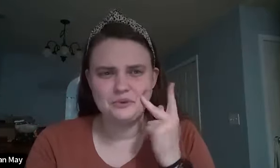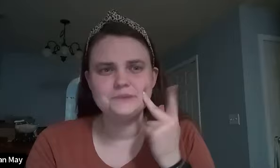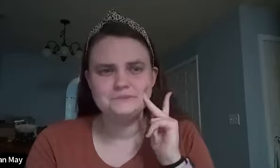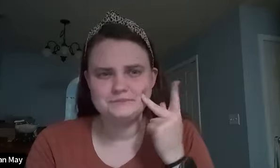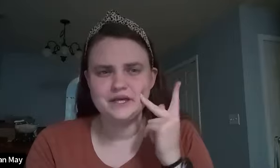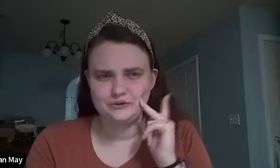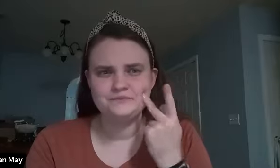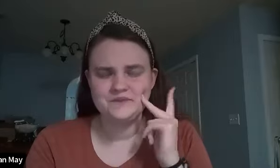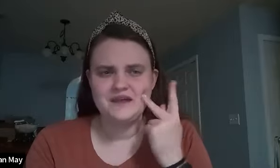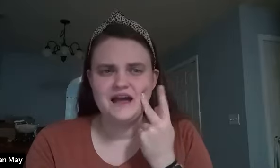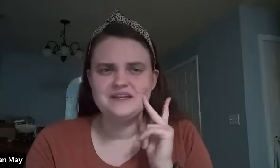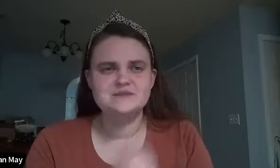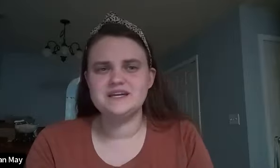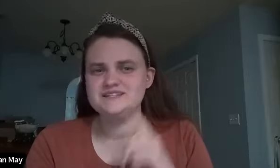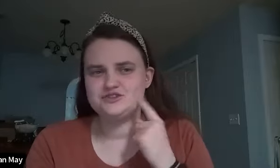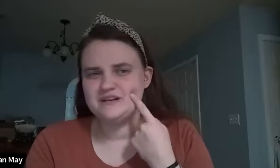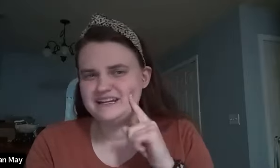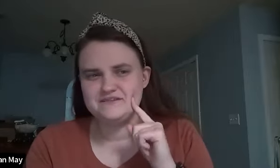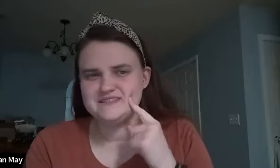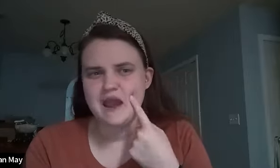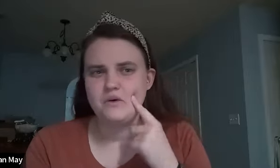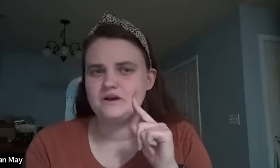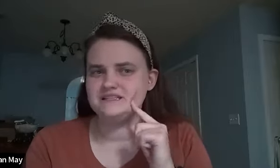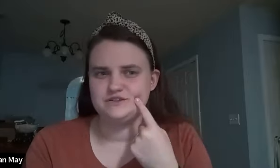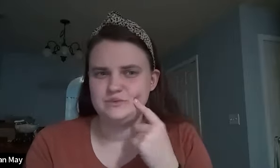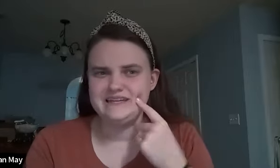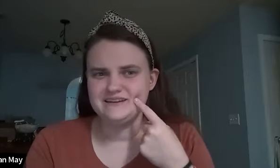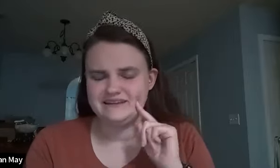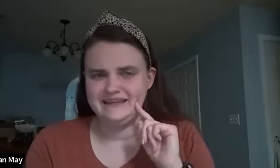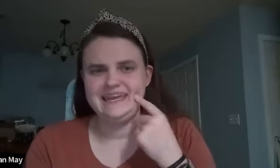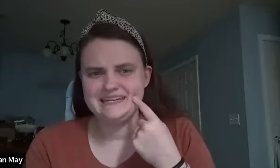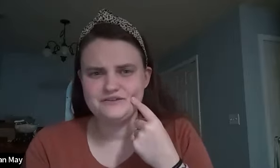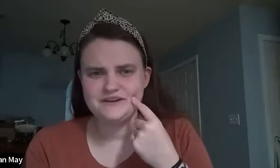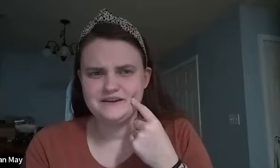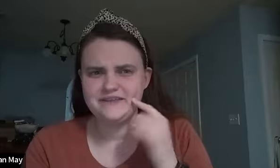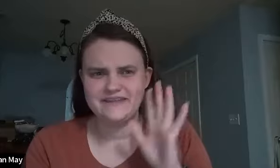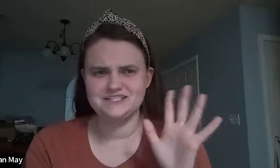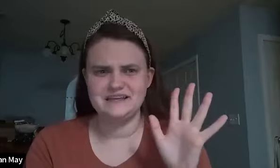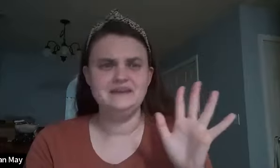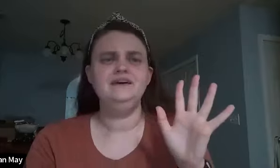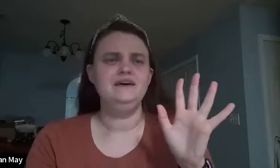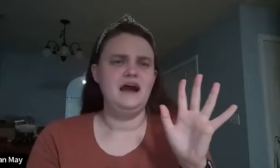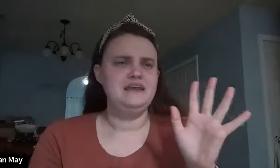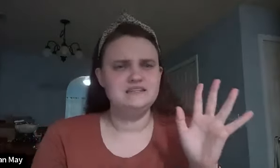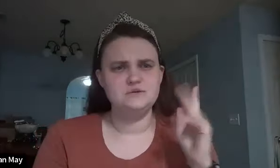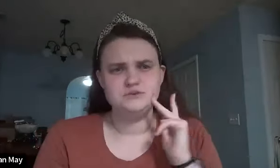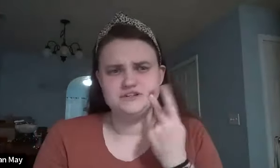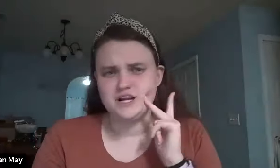more, pickle. I think it's because there's already enough sour and sweet like candy over here that's just like, I can't tell which one you're talking